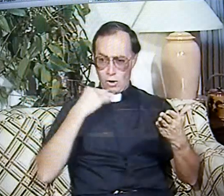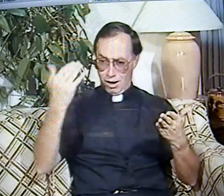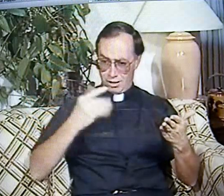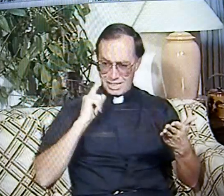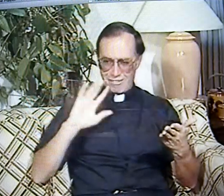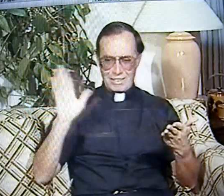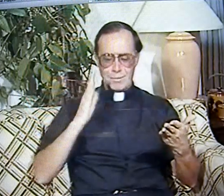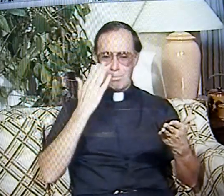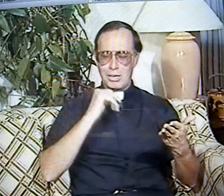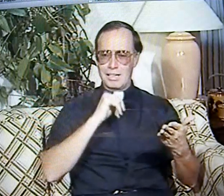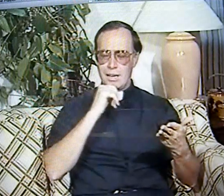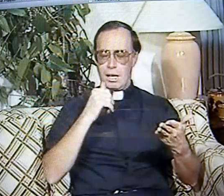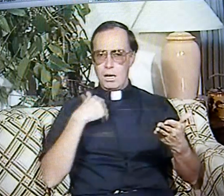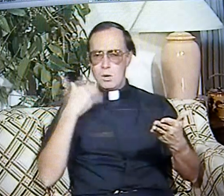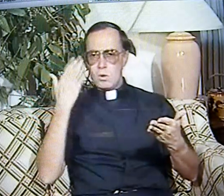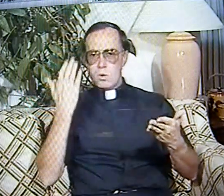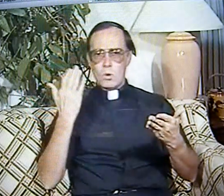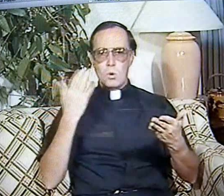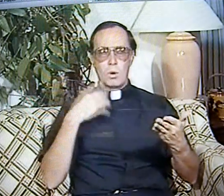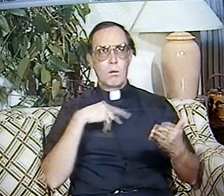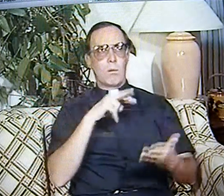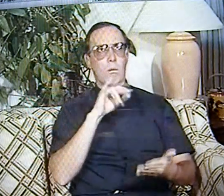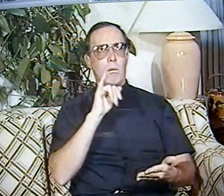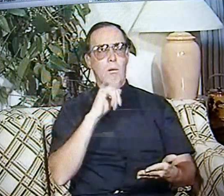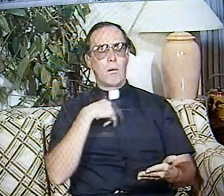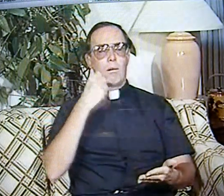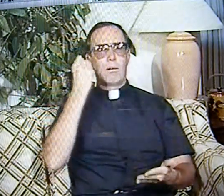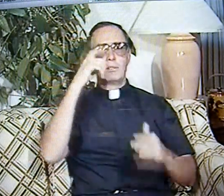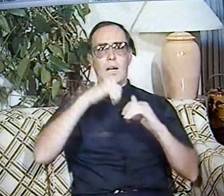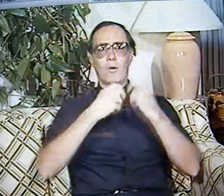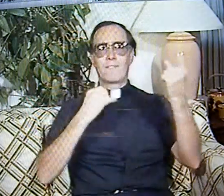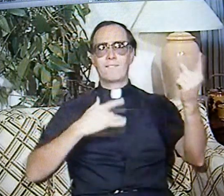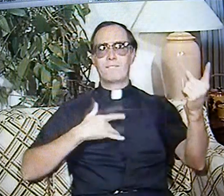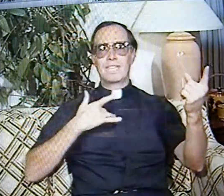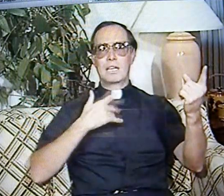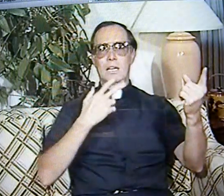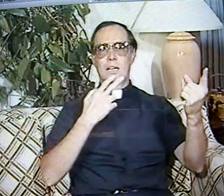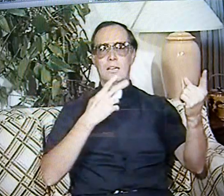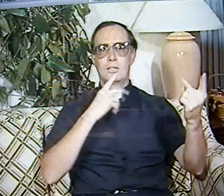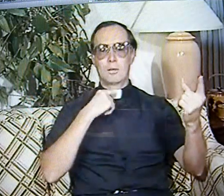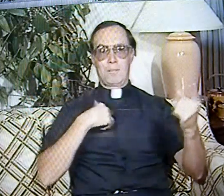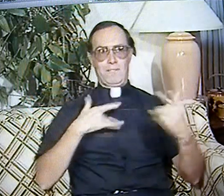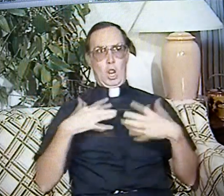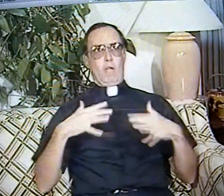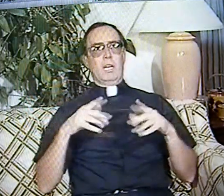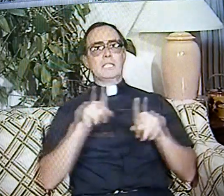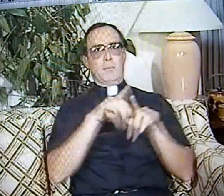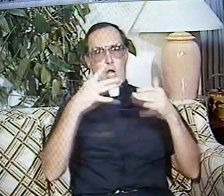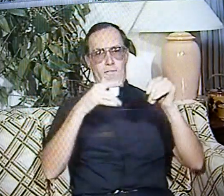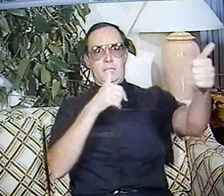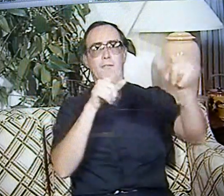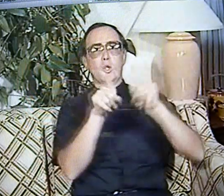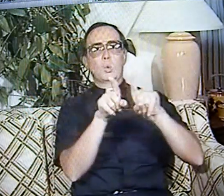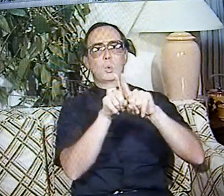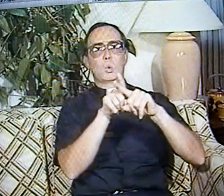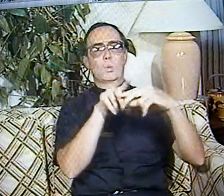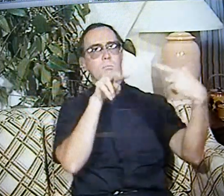this. I really liked the idea, but you were deaf. I didn't know if it would work out. And I started feeling his nerves